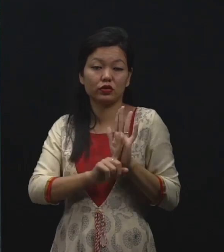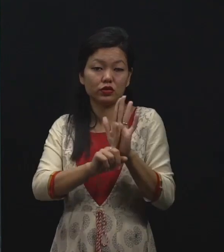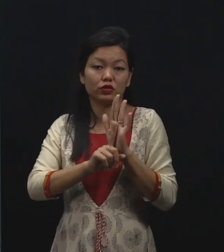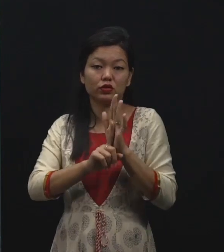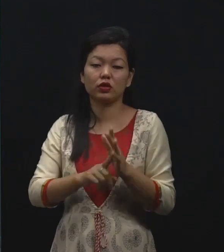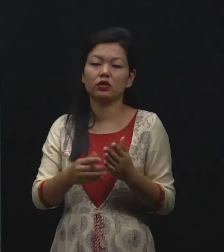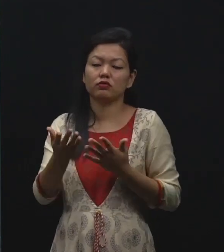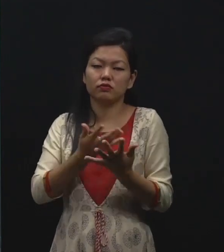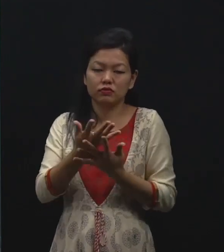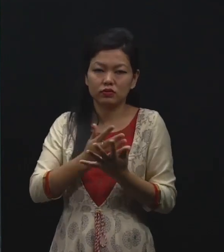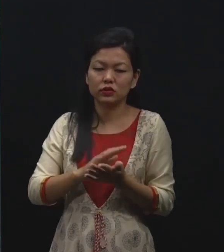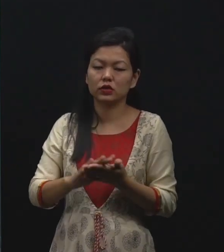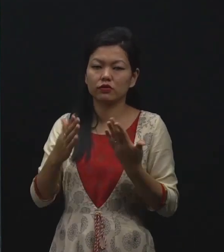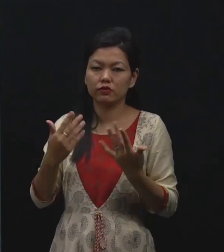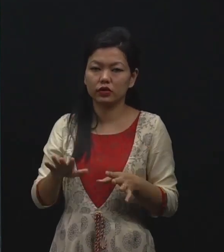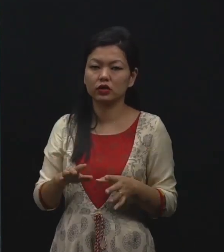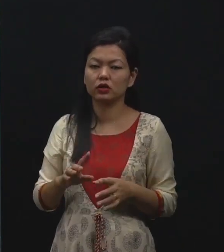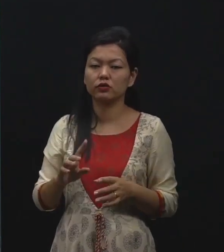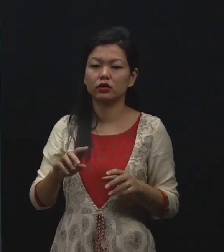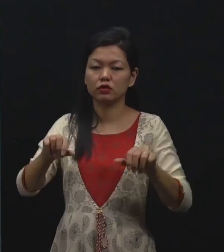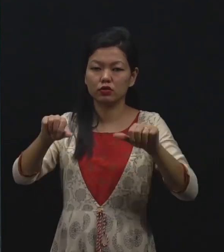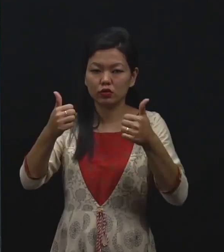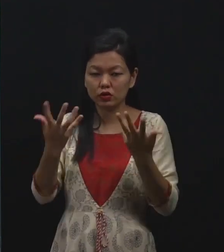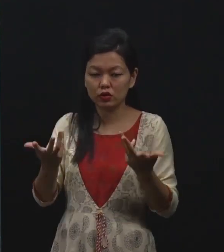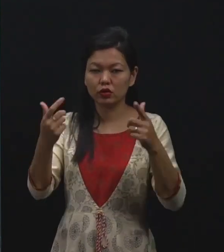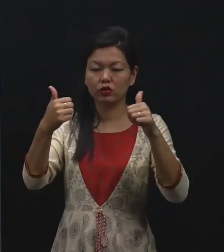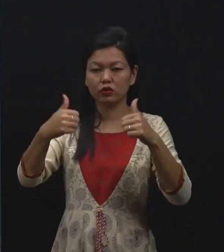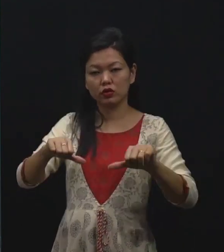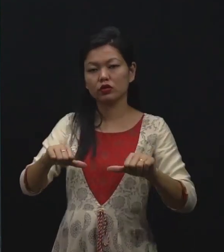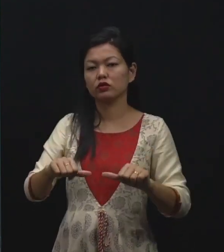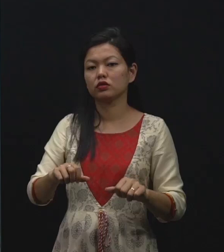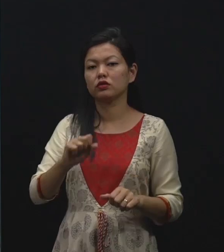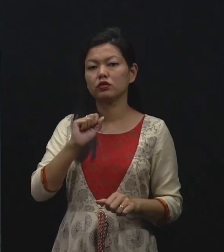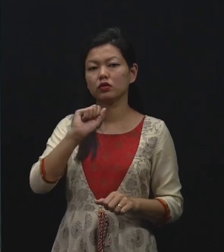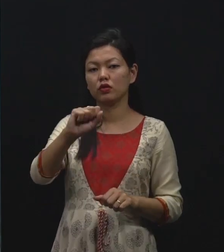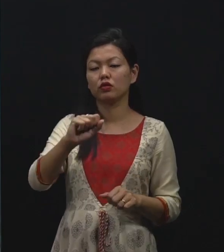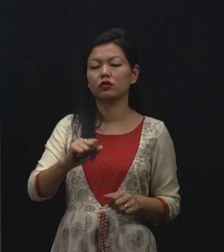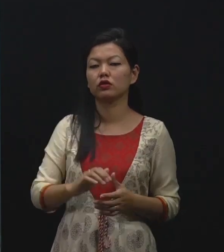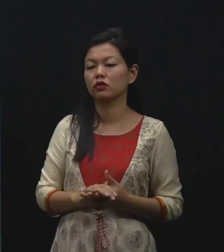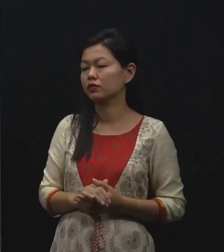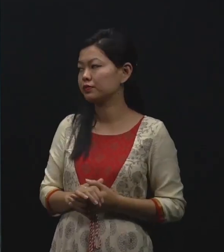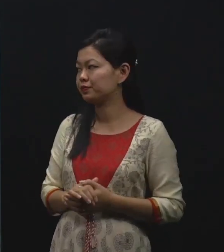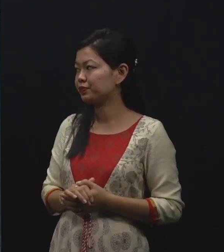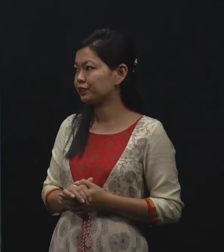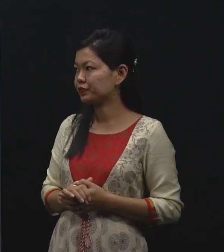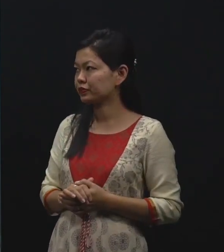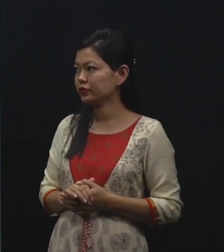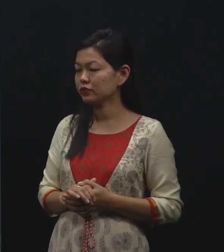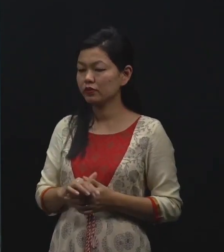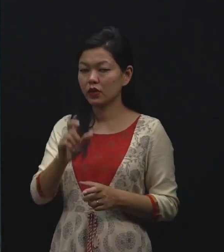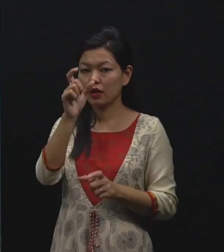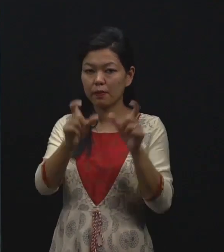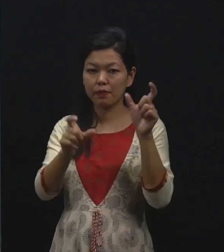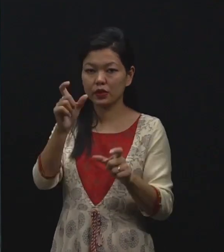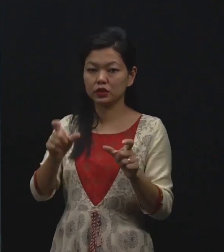witnesses, okay? And here what the role of the police will go and investigate, okay? Wherever the person have mentioned the place, or